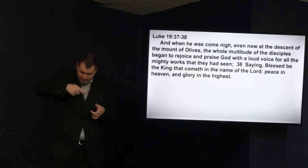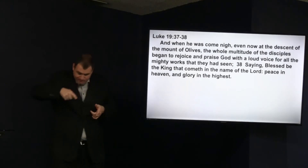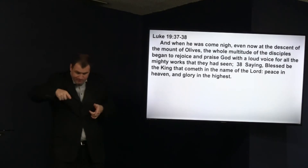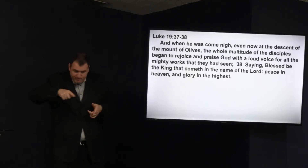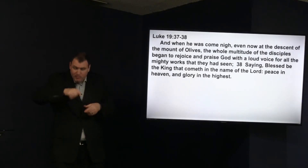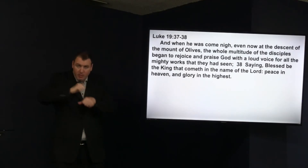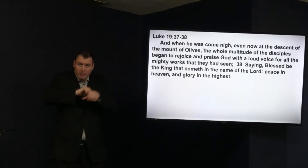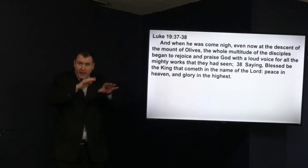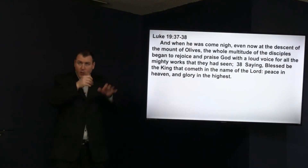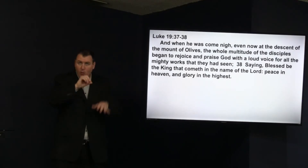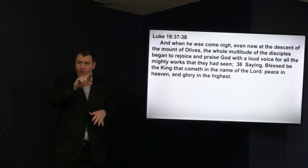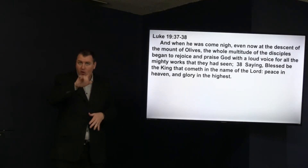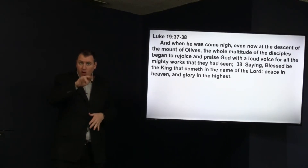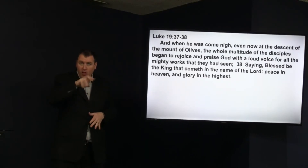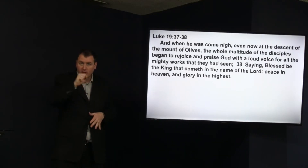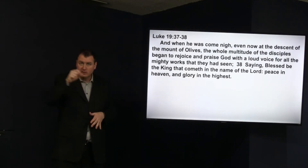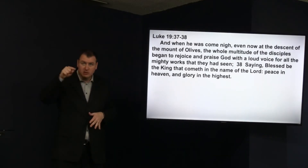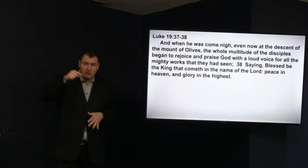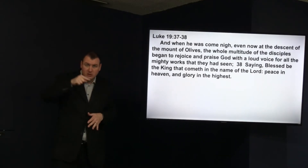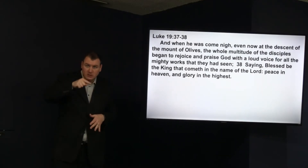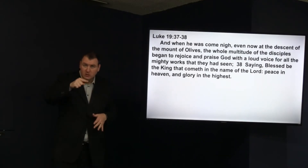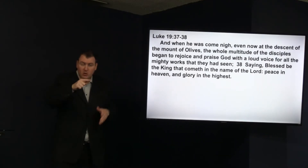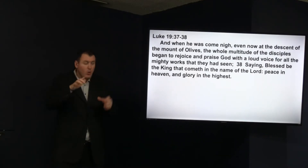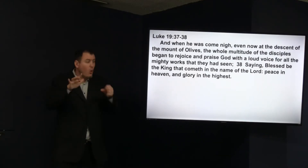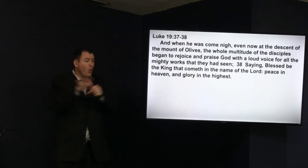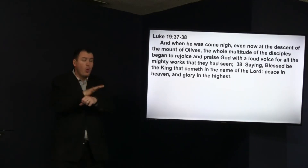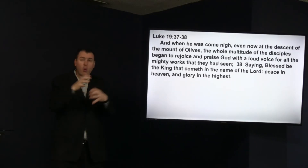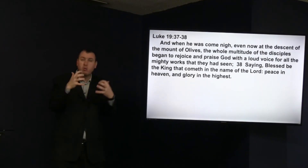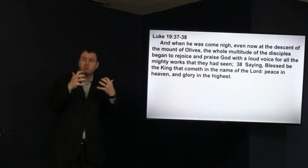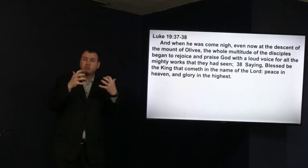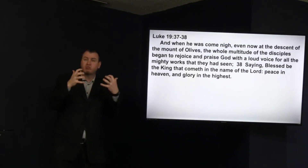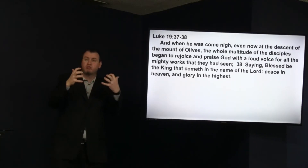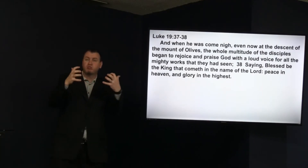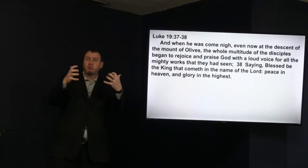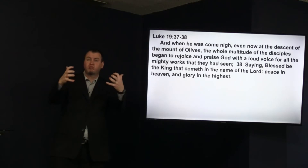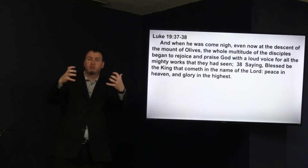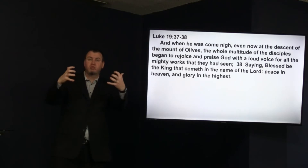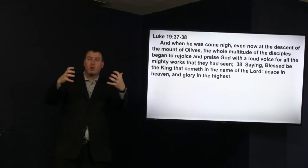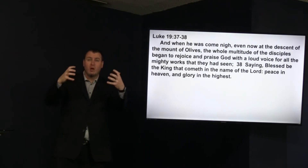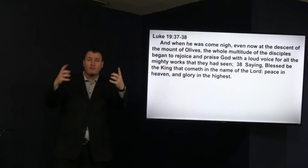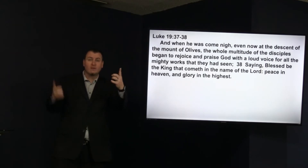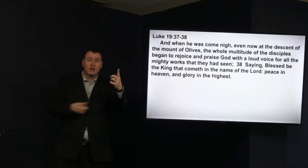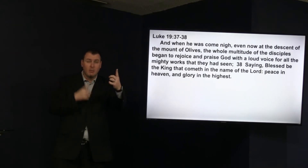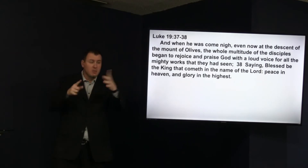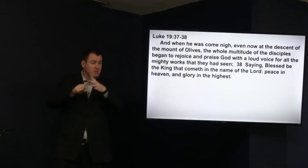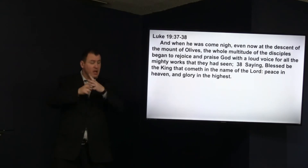Here it says, and when he was come nigh, even now at the descent of the Mount of Olives,